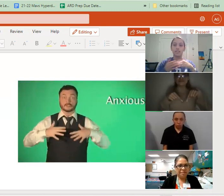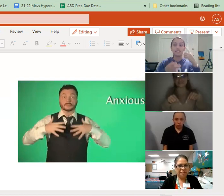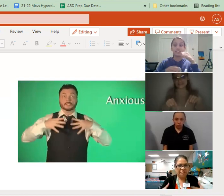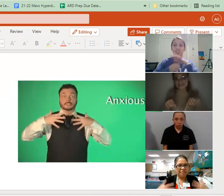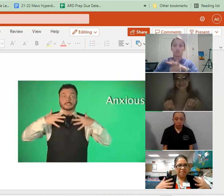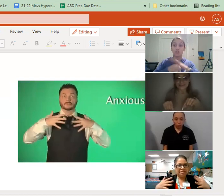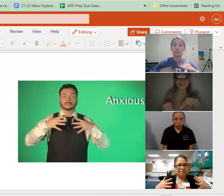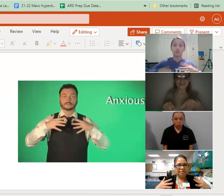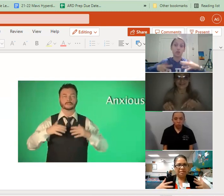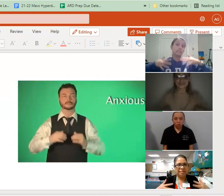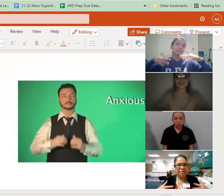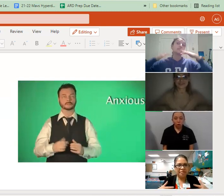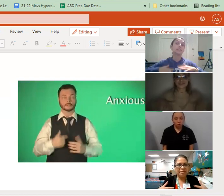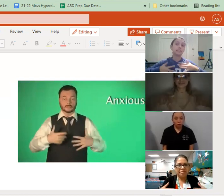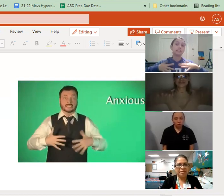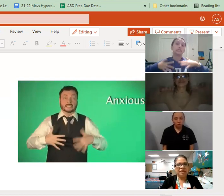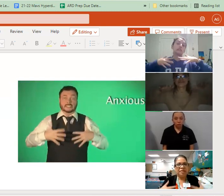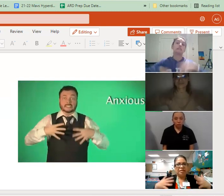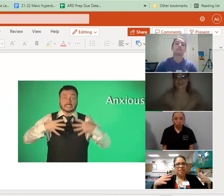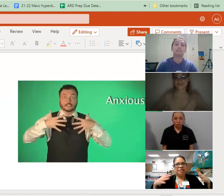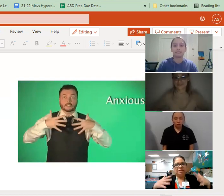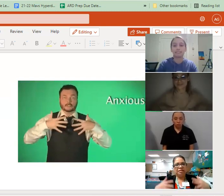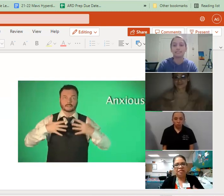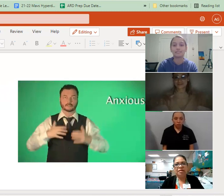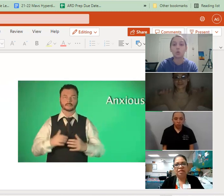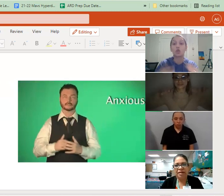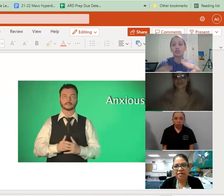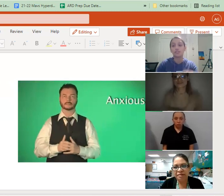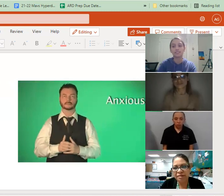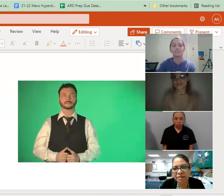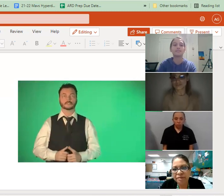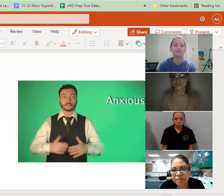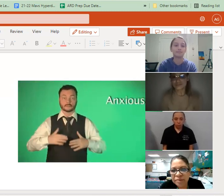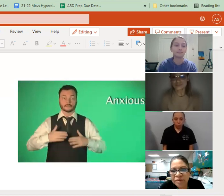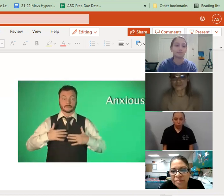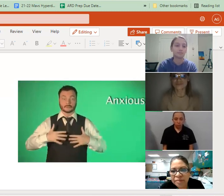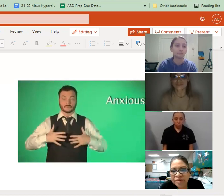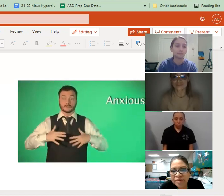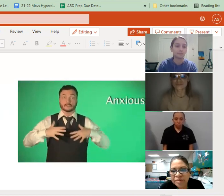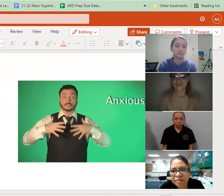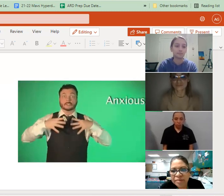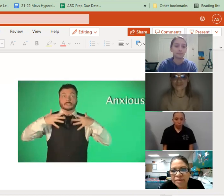So again, I think of that stress, it's rising. Anxious. Yeah. Okay. Mhm.